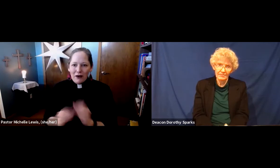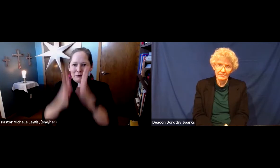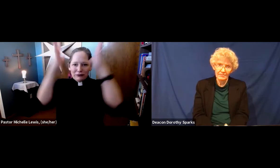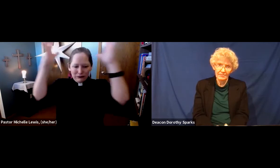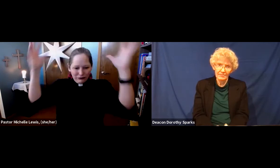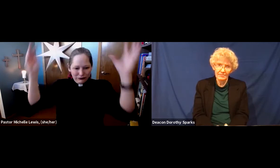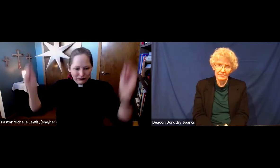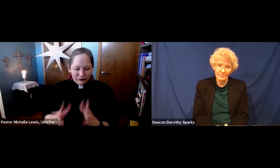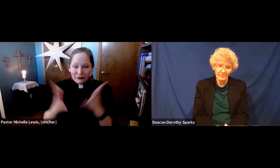Fountain of living water,